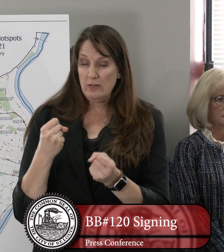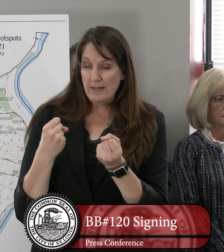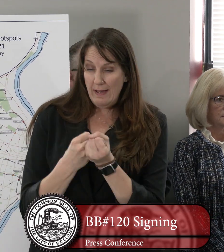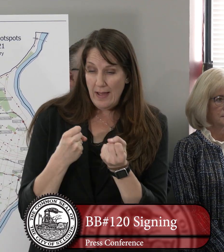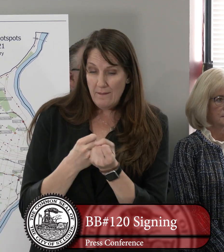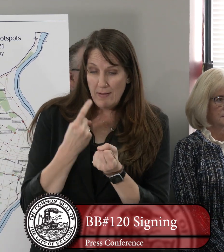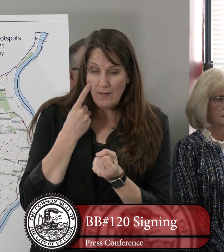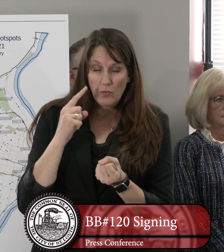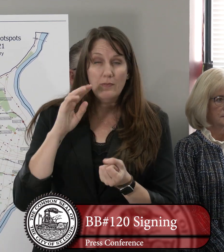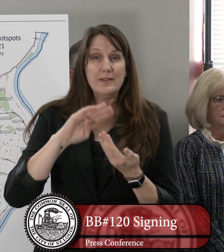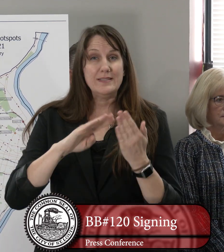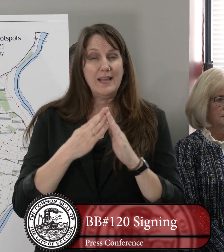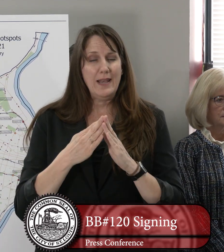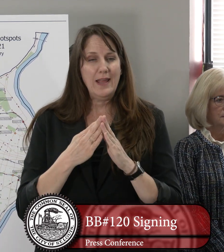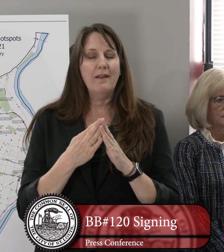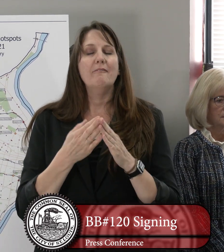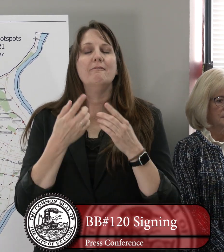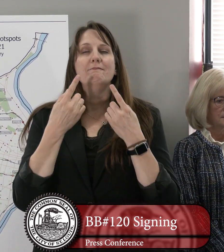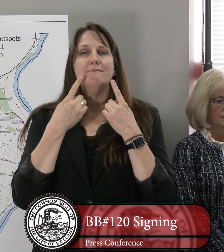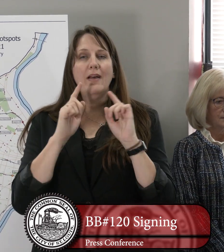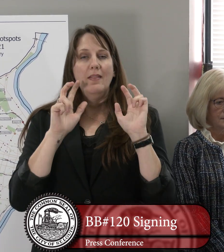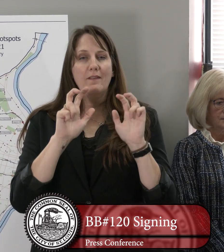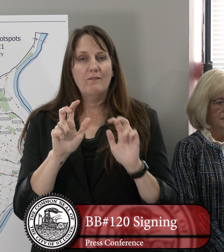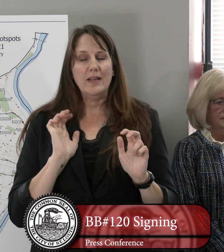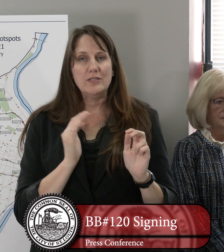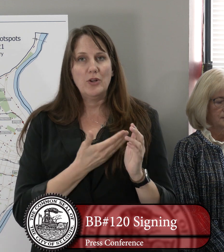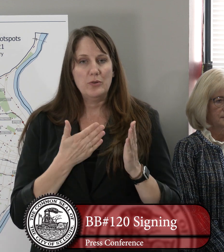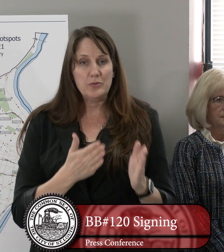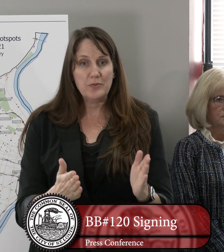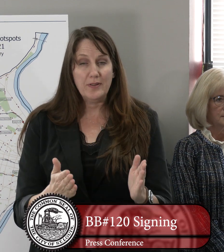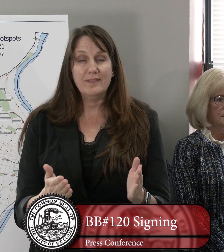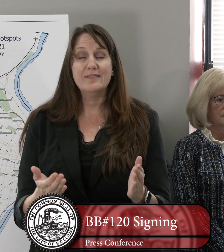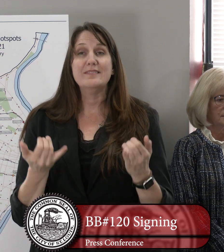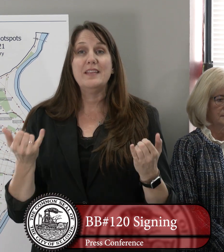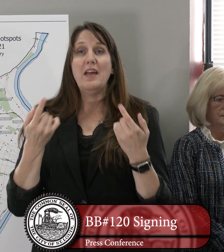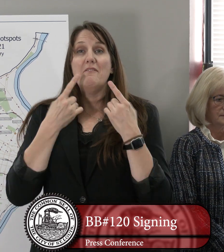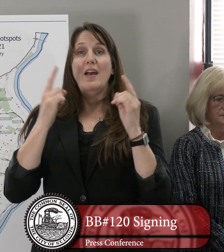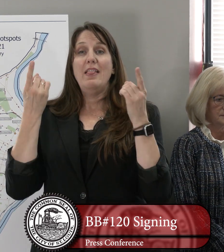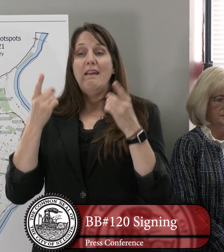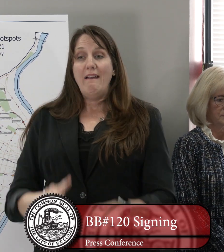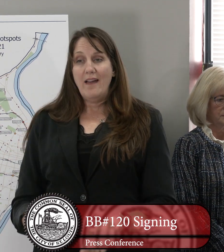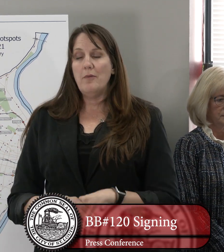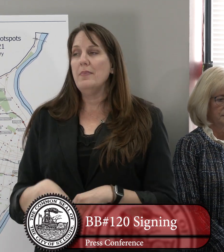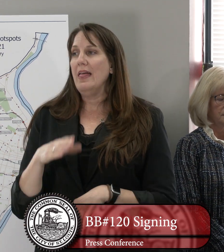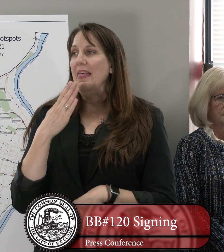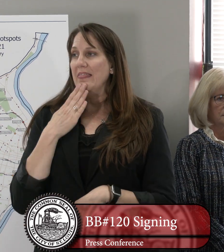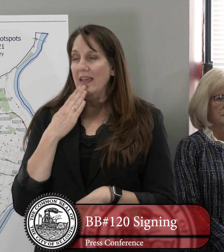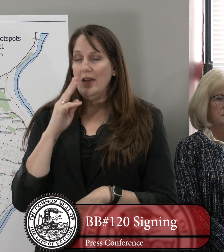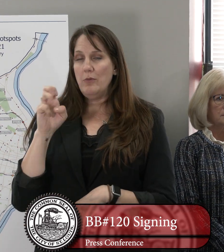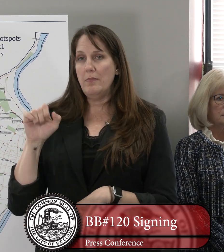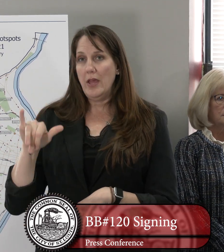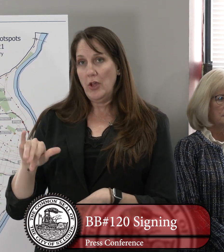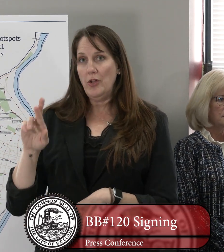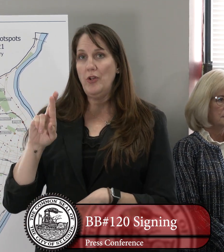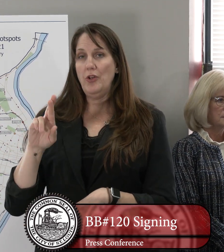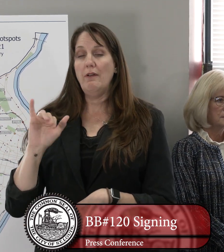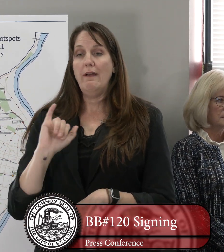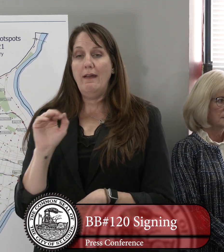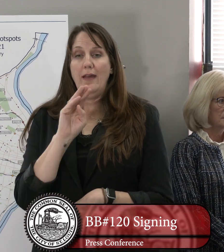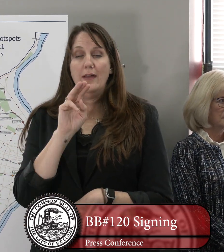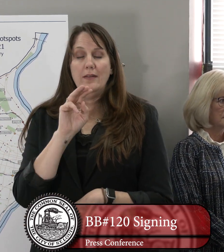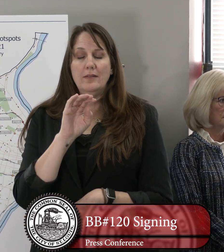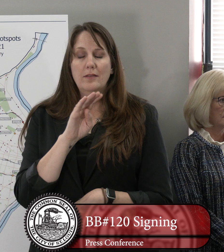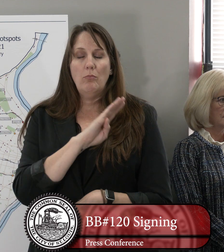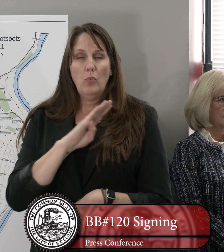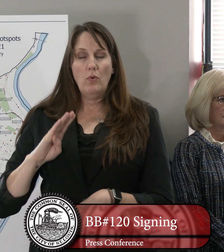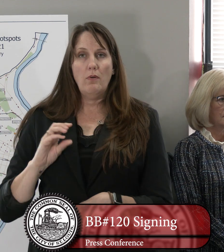streets. Today, it's happening. I want to thank you, Mayor, and the members of the Board of Aldermen who have helped move this bill